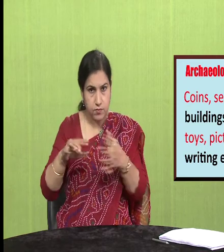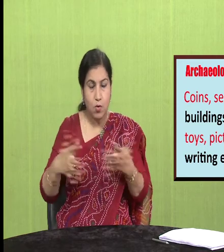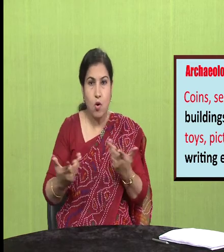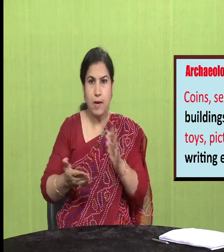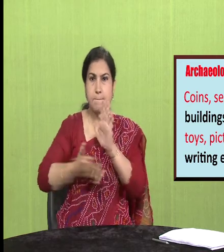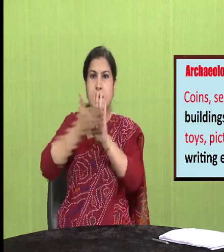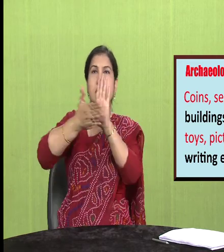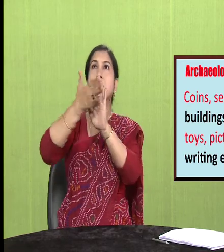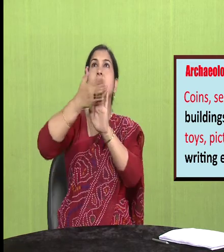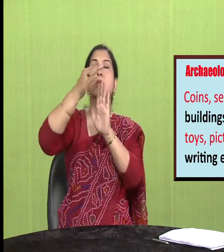buildings,